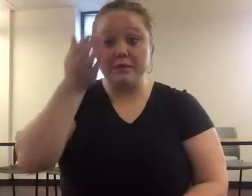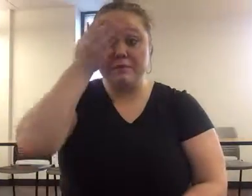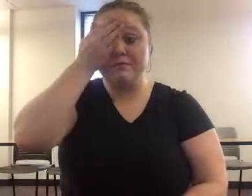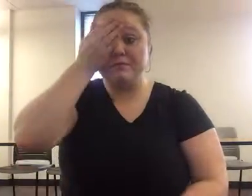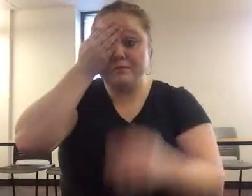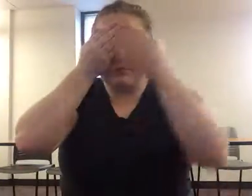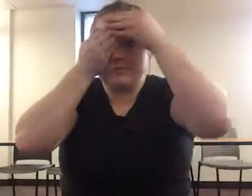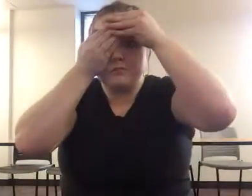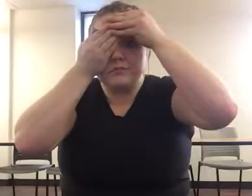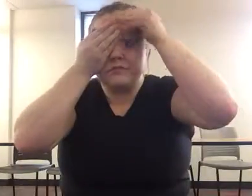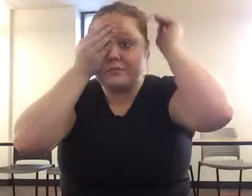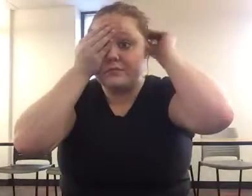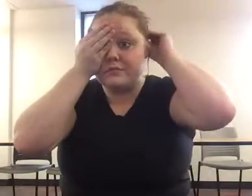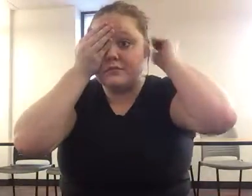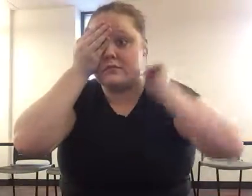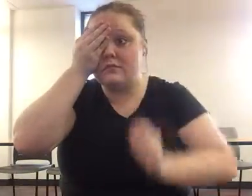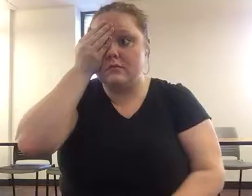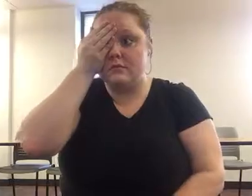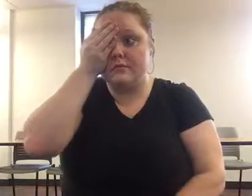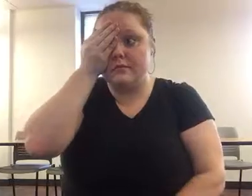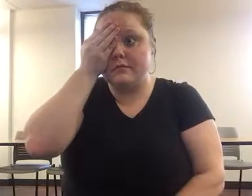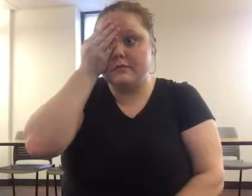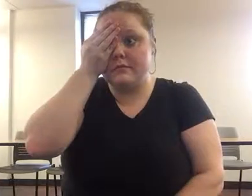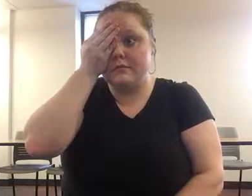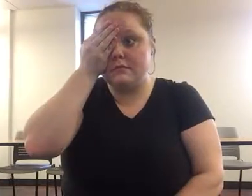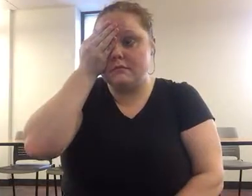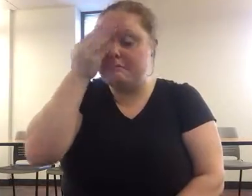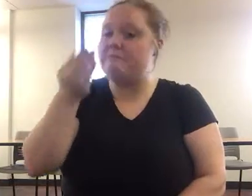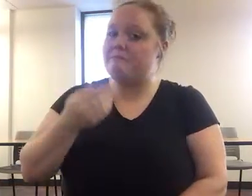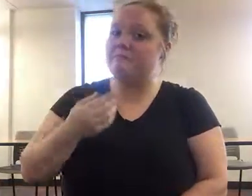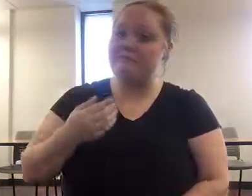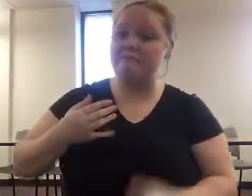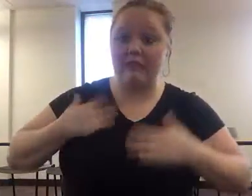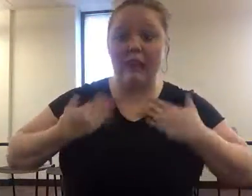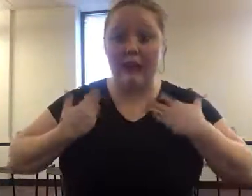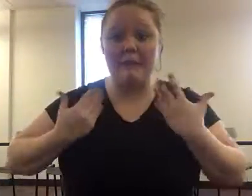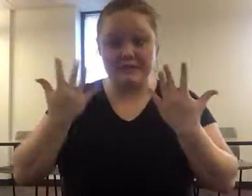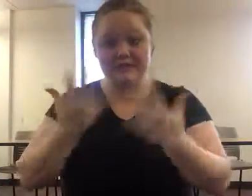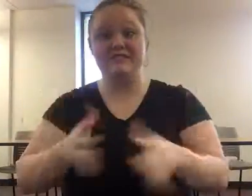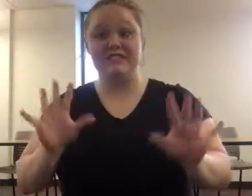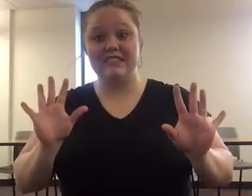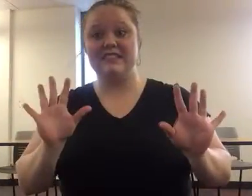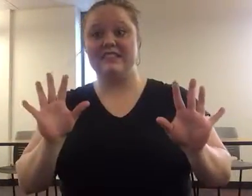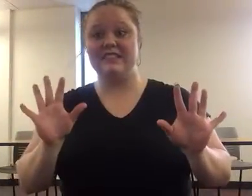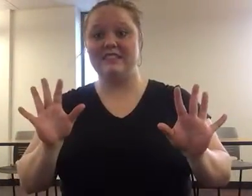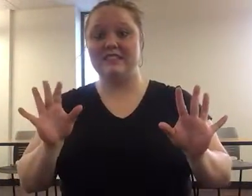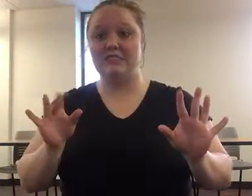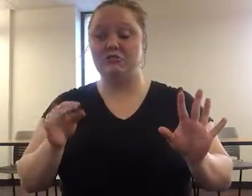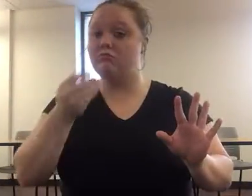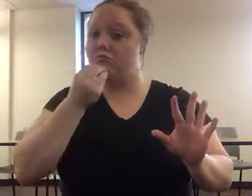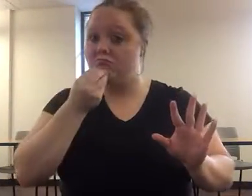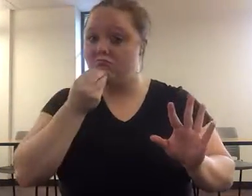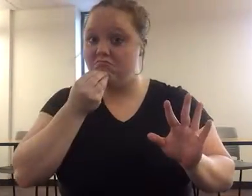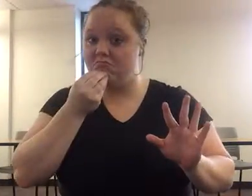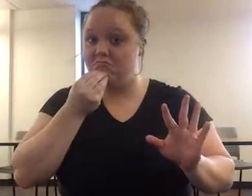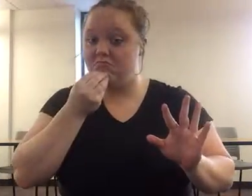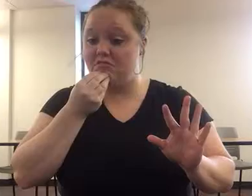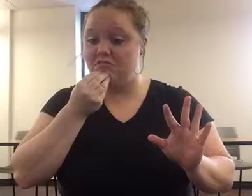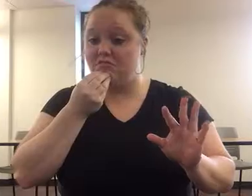surgery, and the patients tend to be in great spirits. They get a little snack afterwards. They get a cookie or a cracker and something to drink,